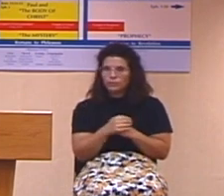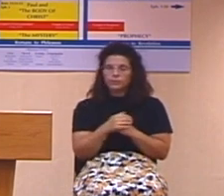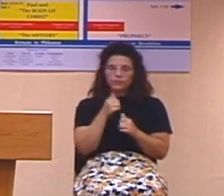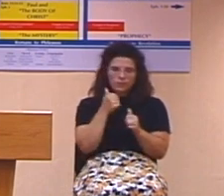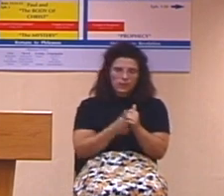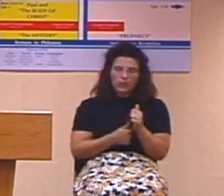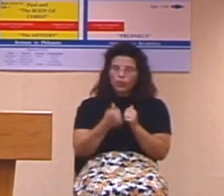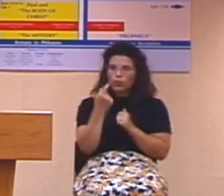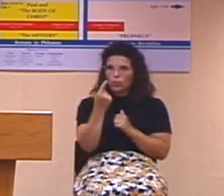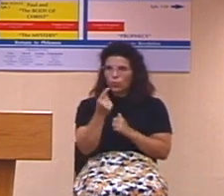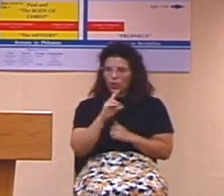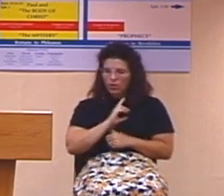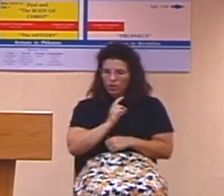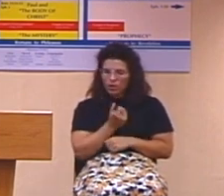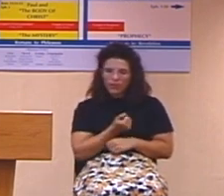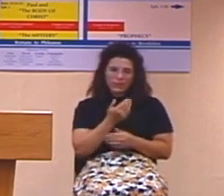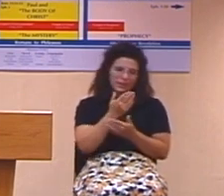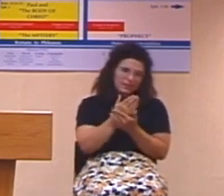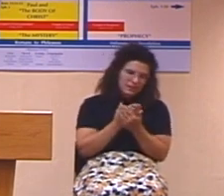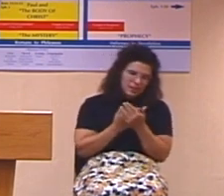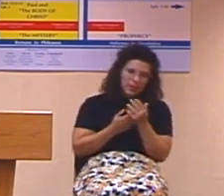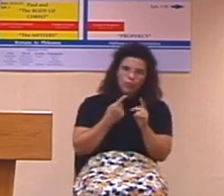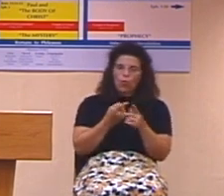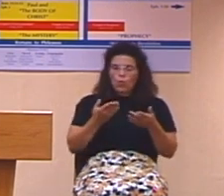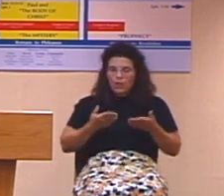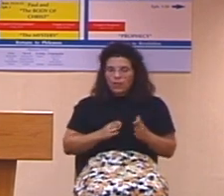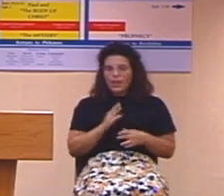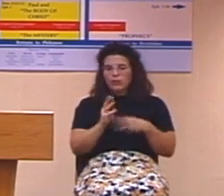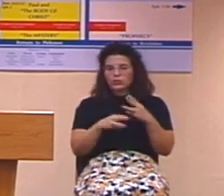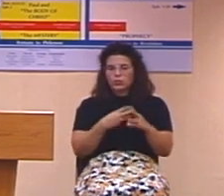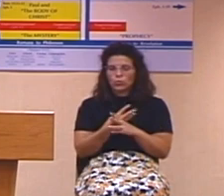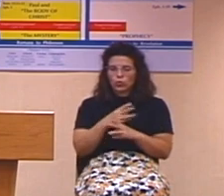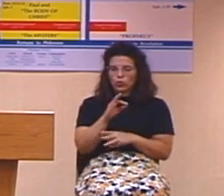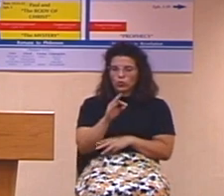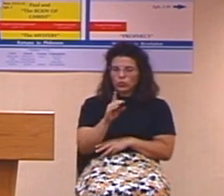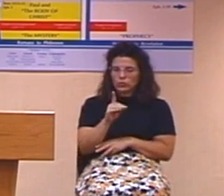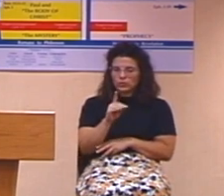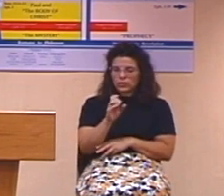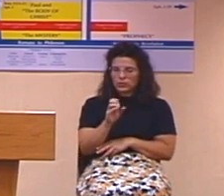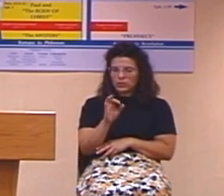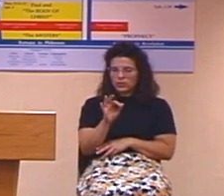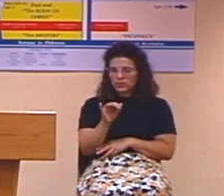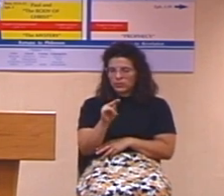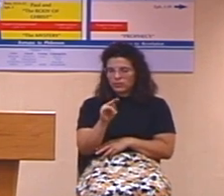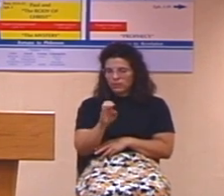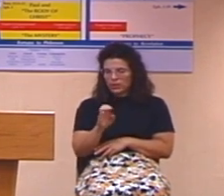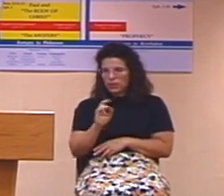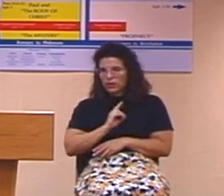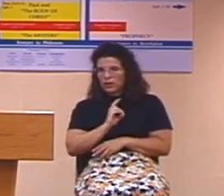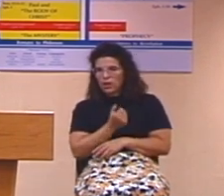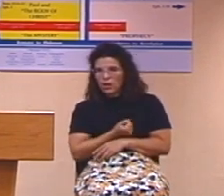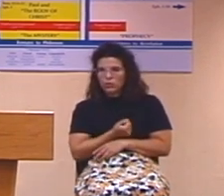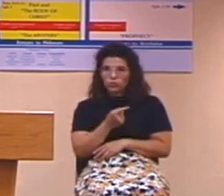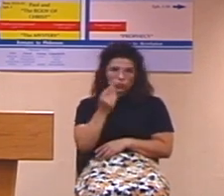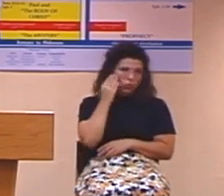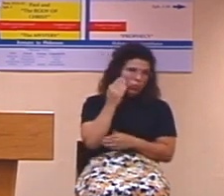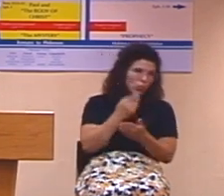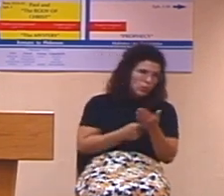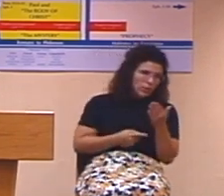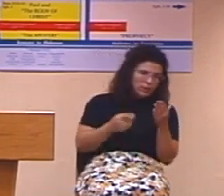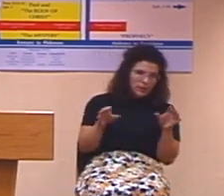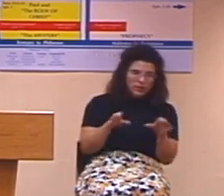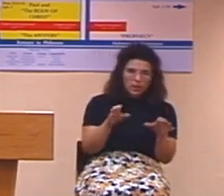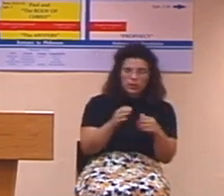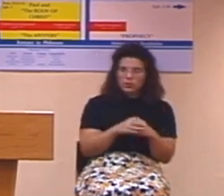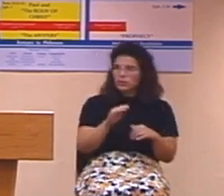Every one of us, at some point, lets the world define us. You know what that does?